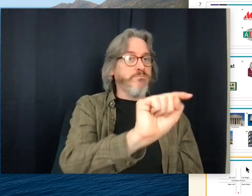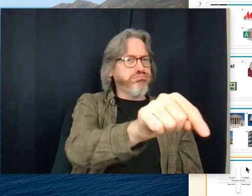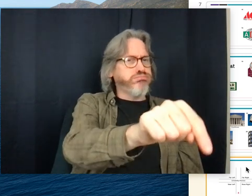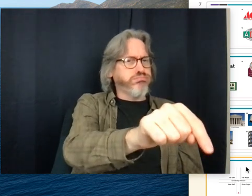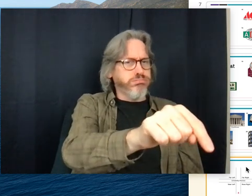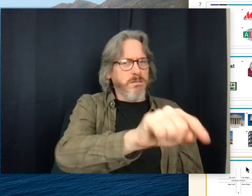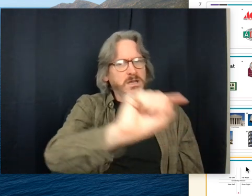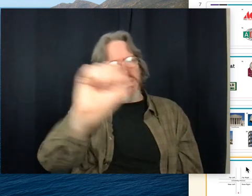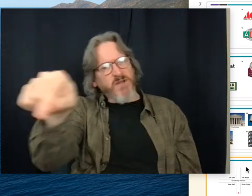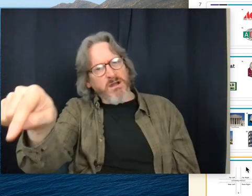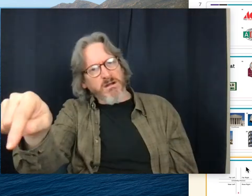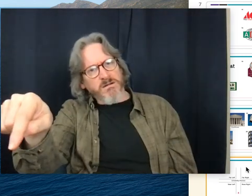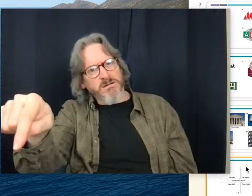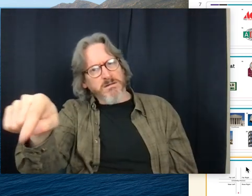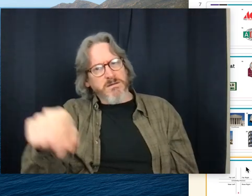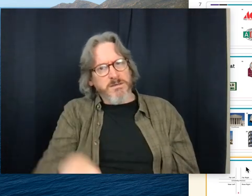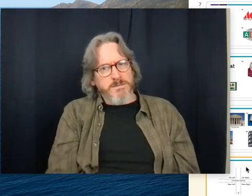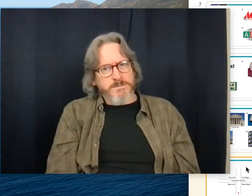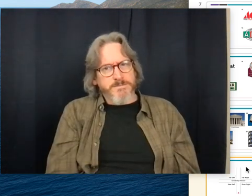relaxed.